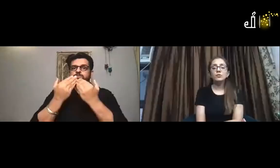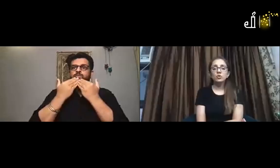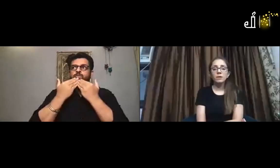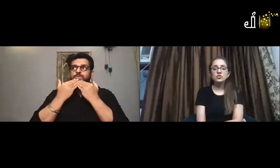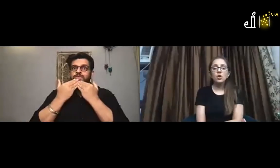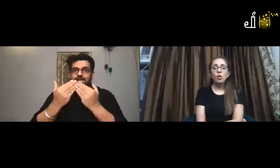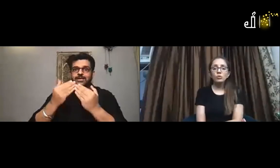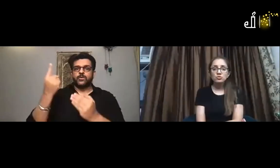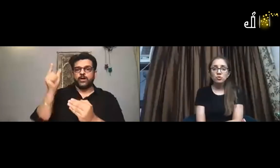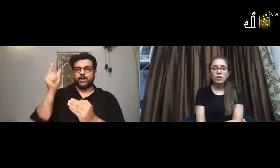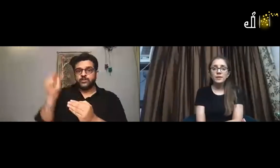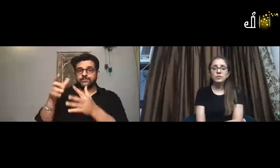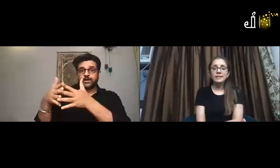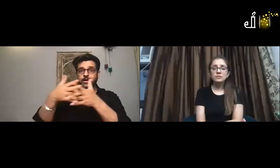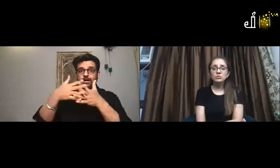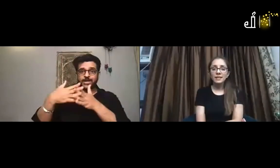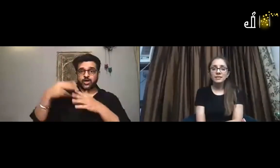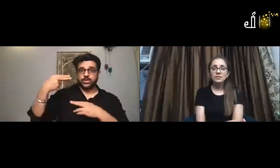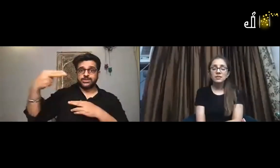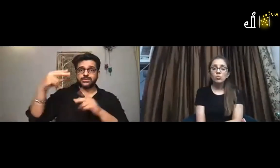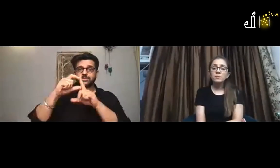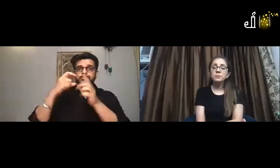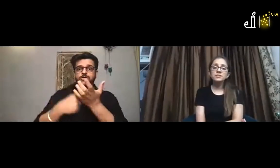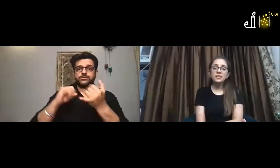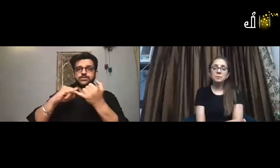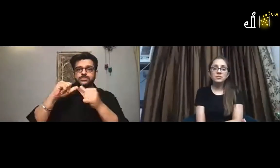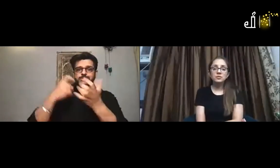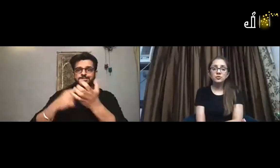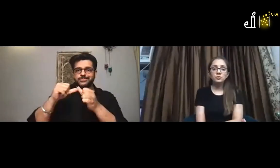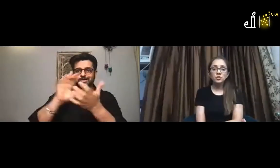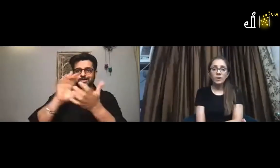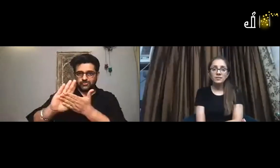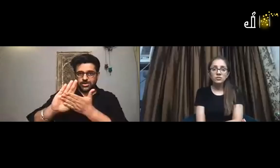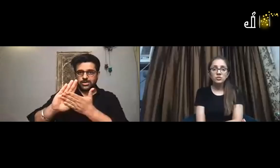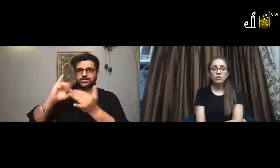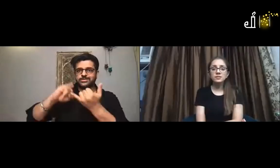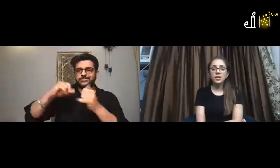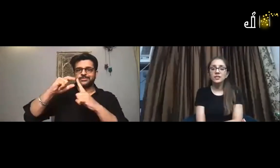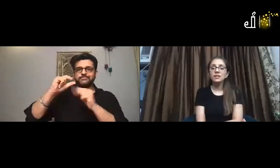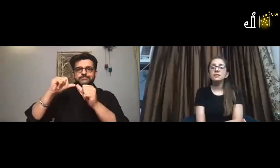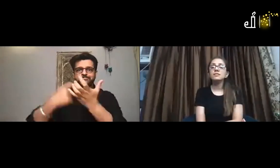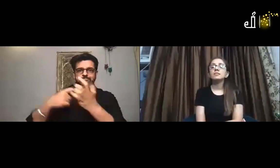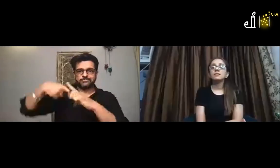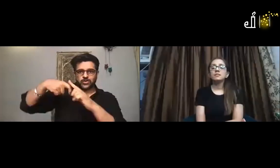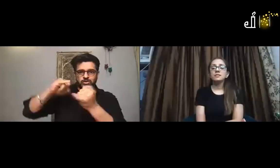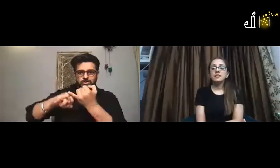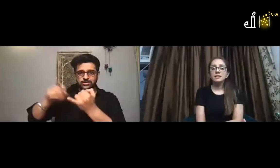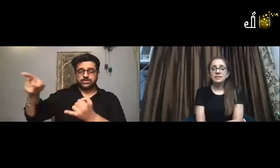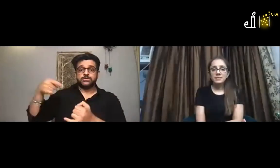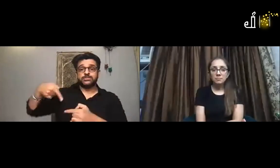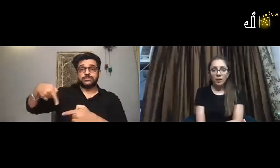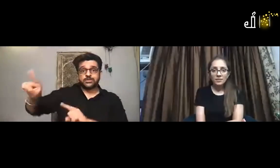Thank you so much. Also, I would like to thank one particular person from the US, Dr.